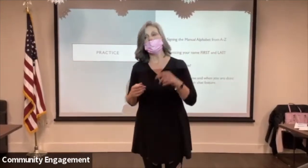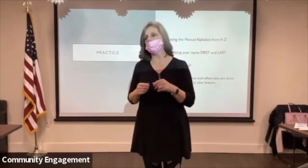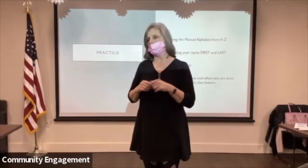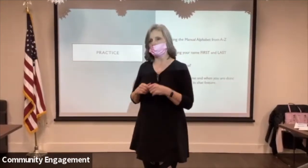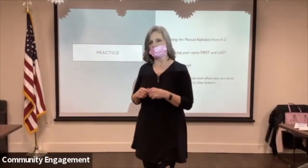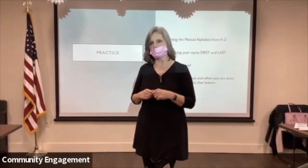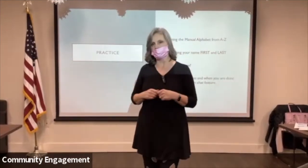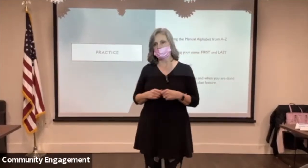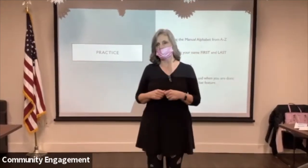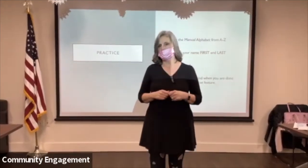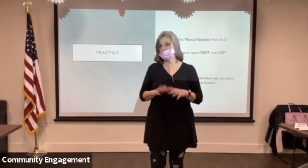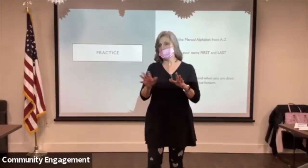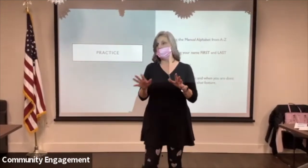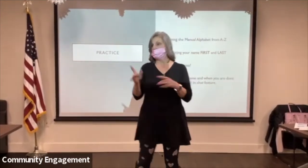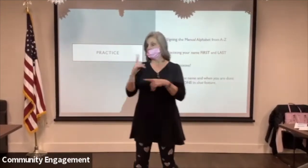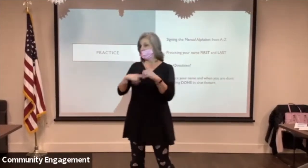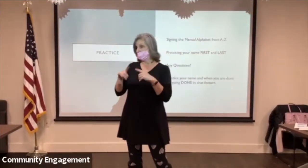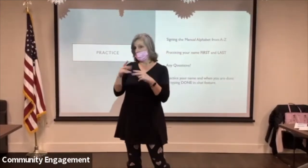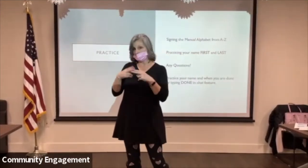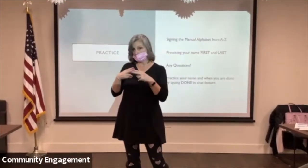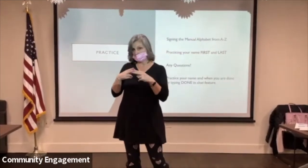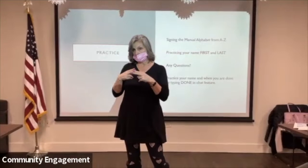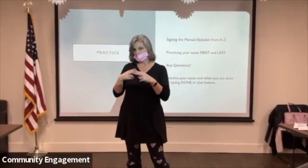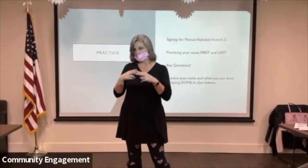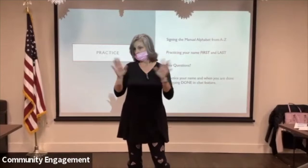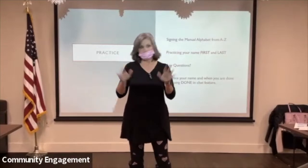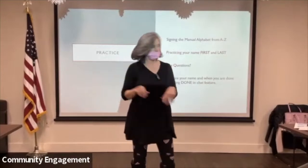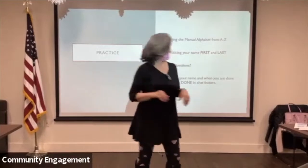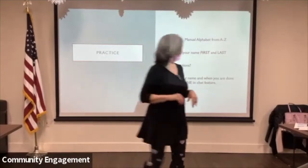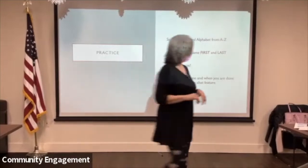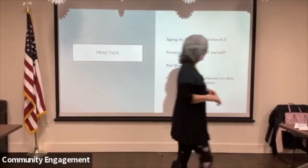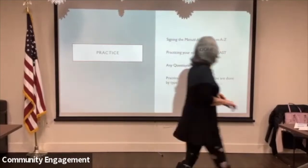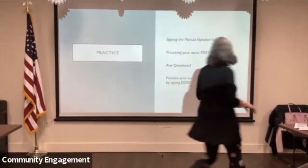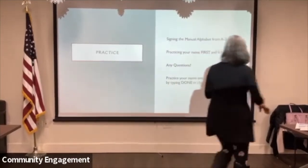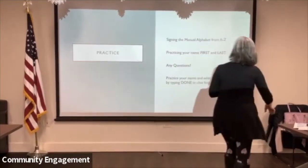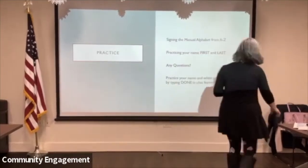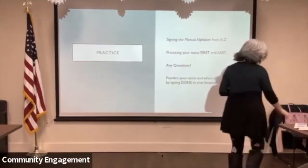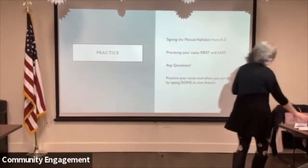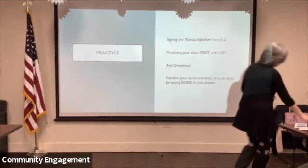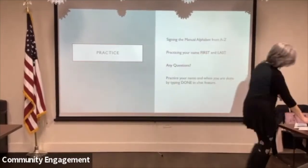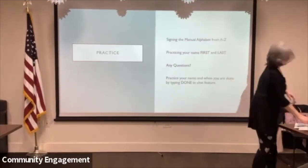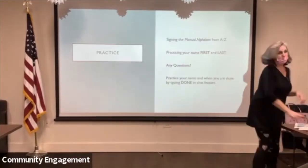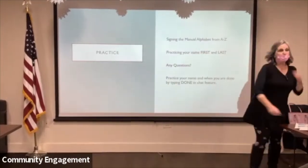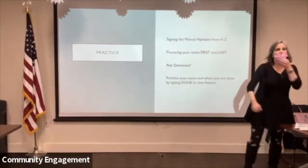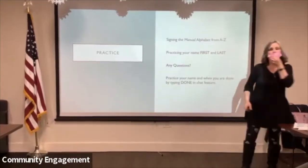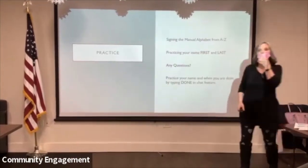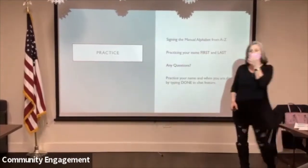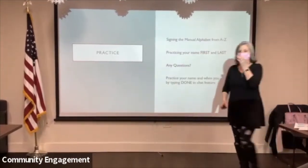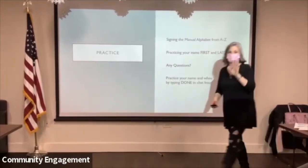other questions? Anybody want to sign their names? Okay, we'll move on to the next thing. That's fine. No pressure.